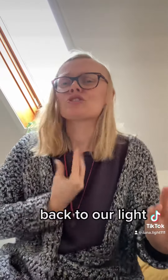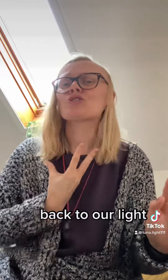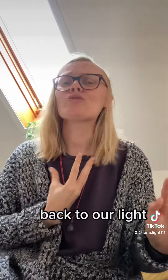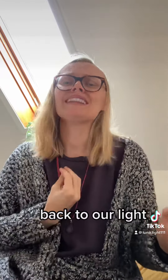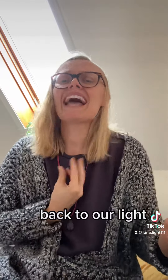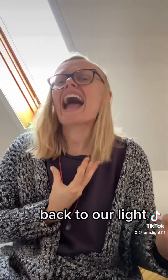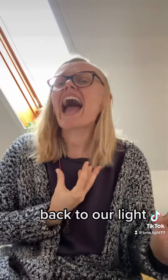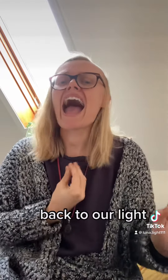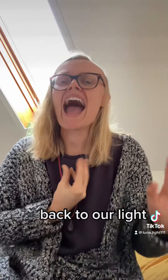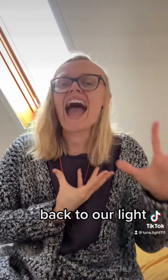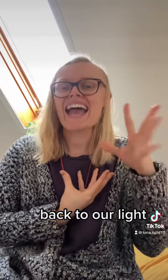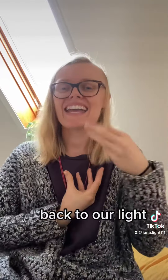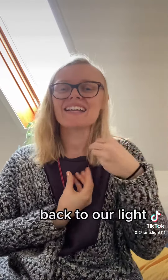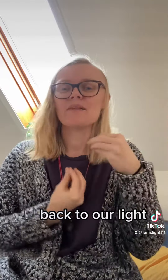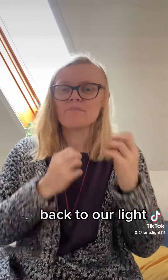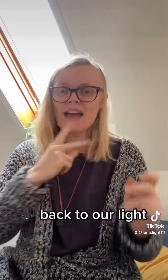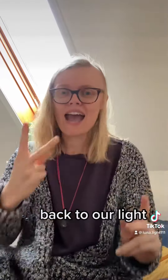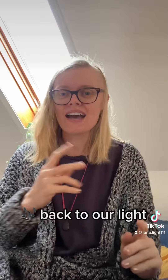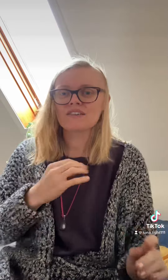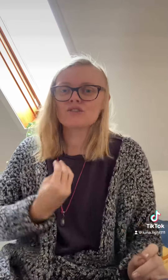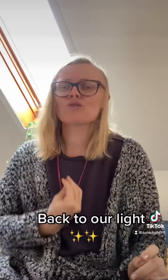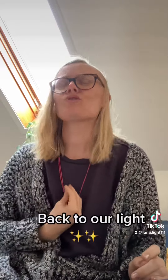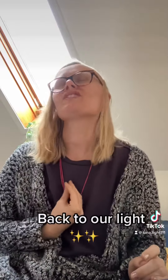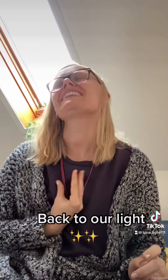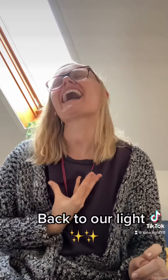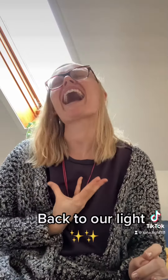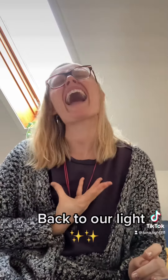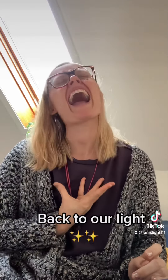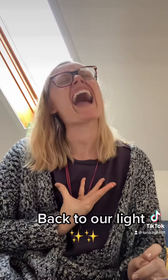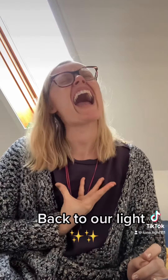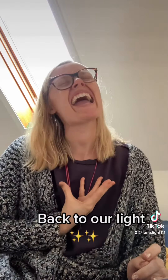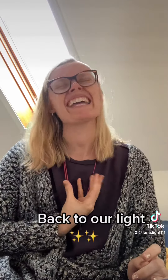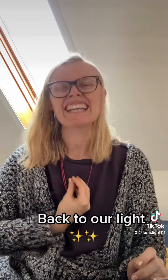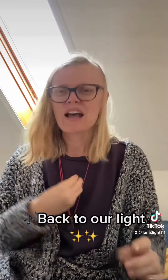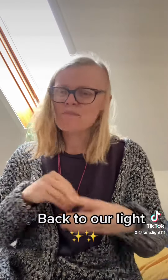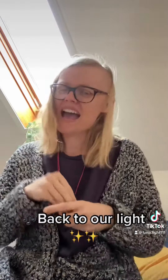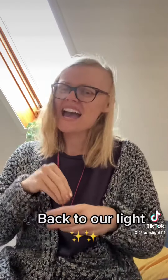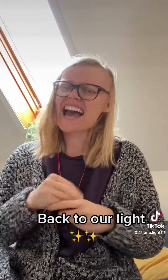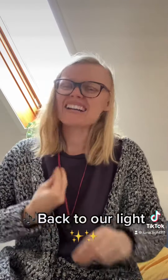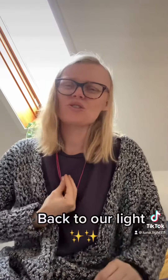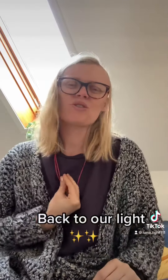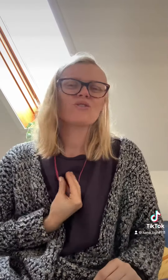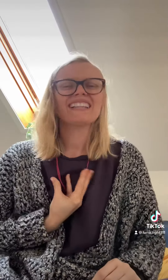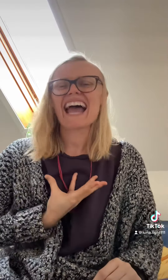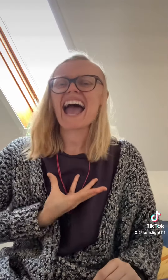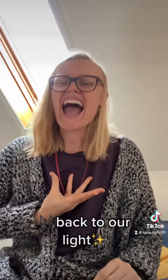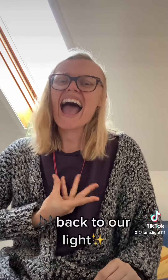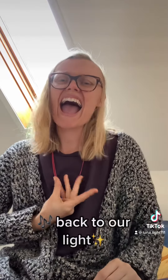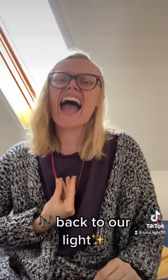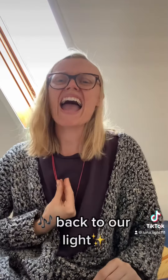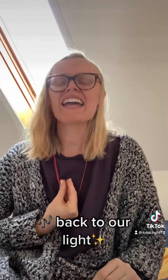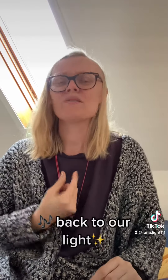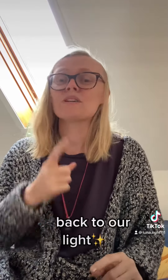a light, back to a light, back to a light,